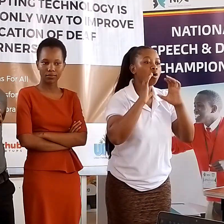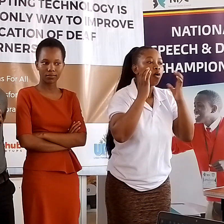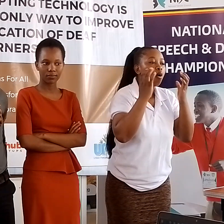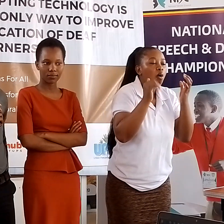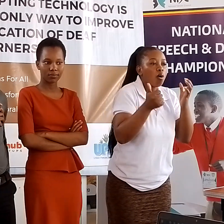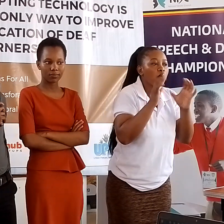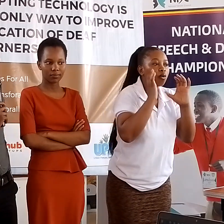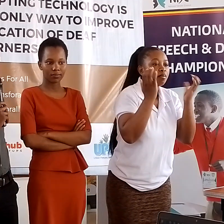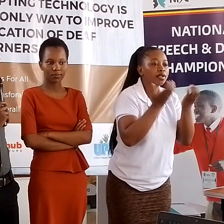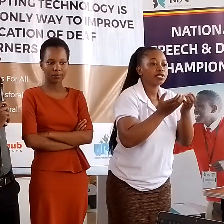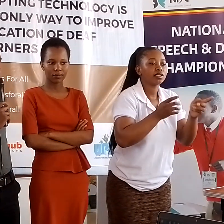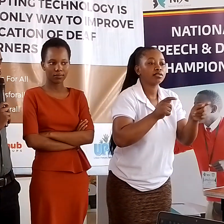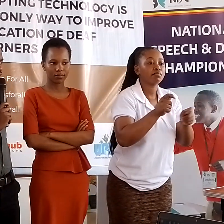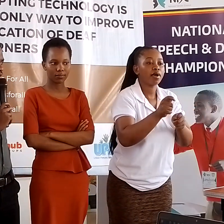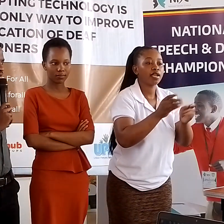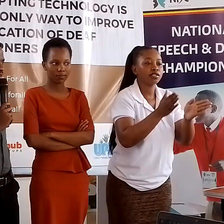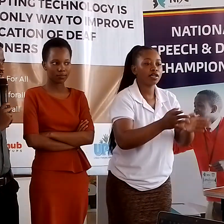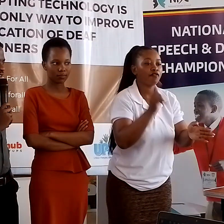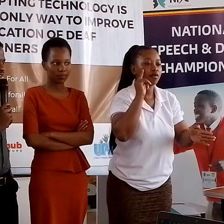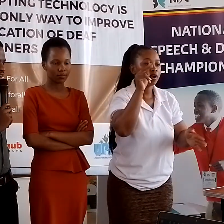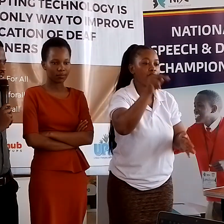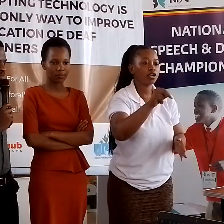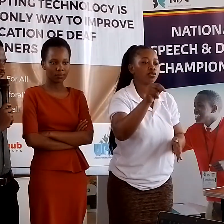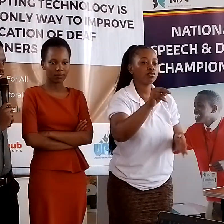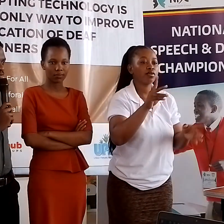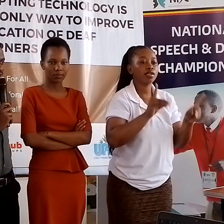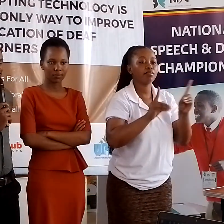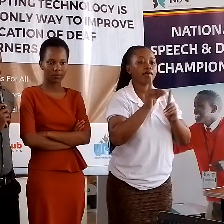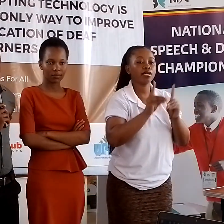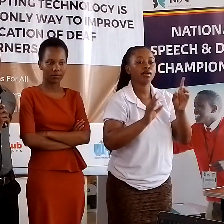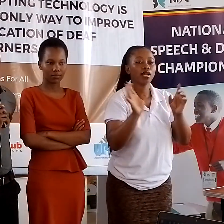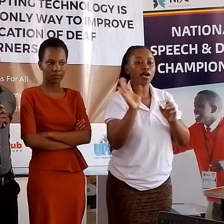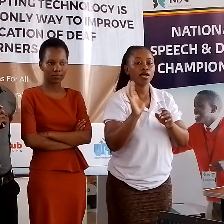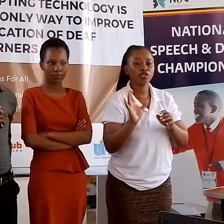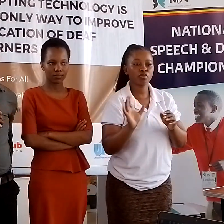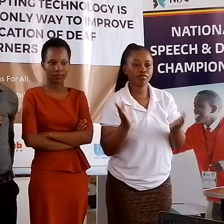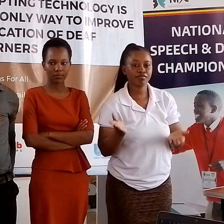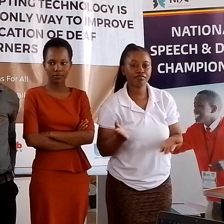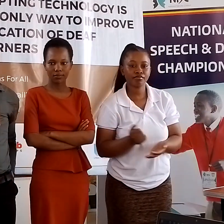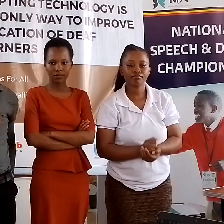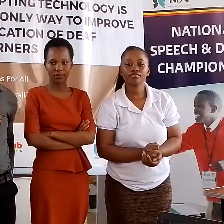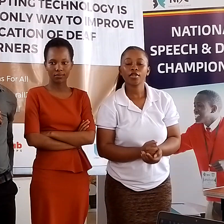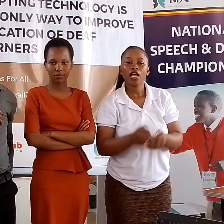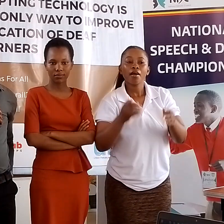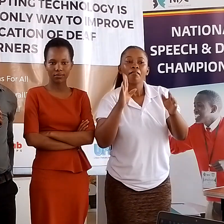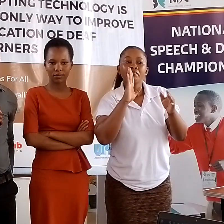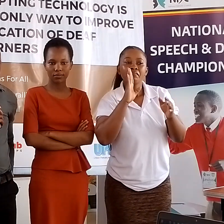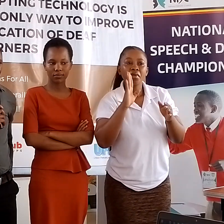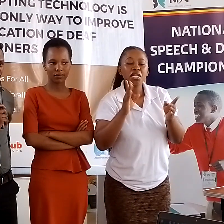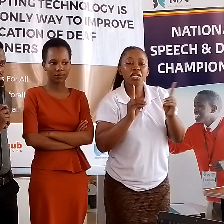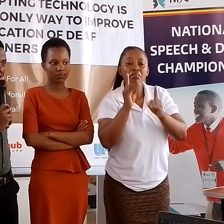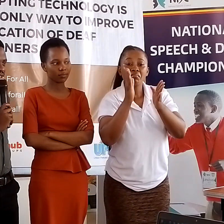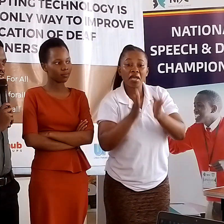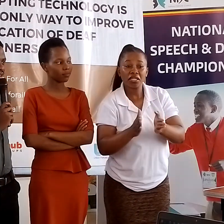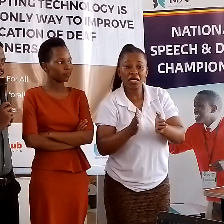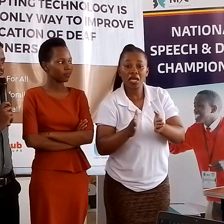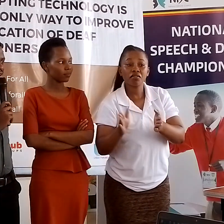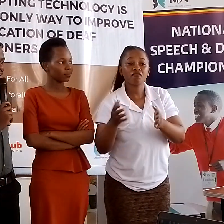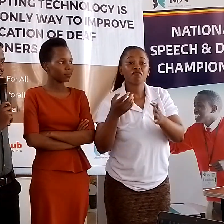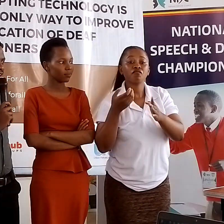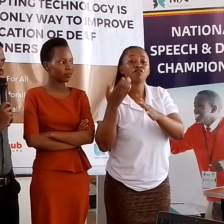manager for National Debate Council. I've been a debater since 2016. I'm glad to be